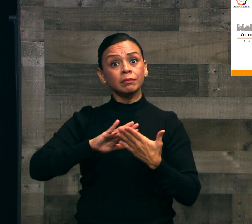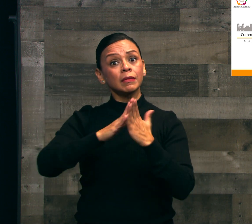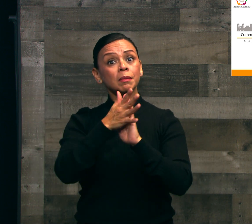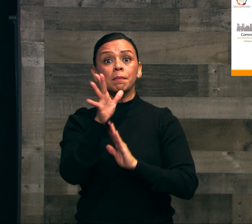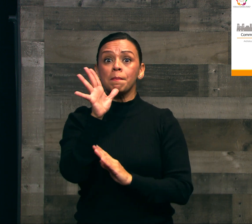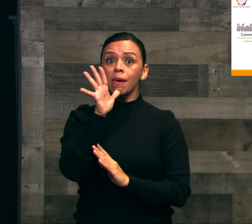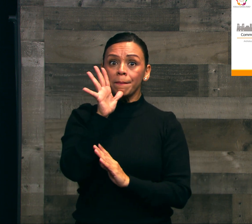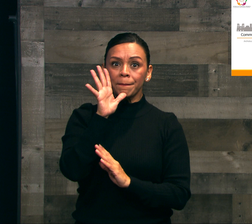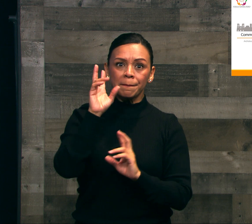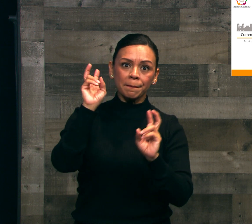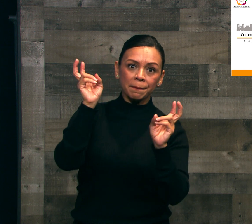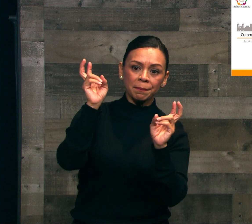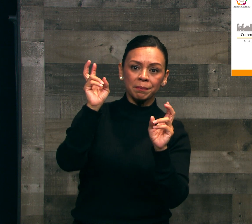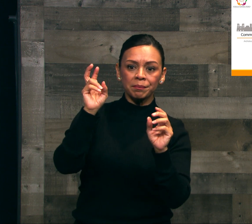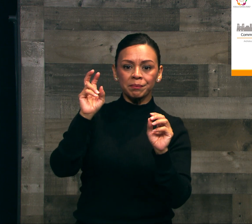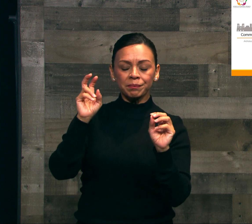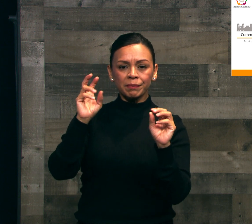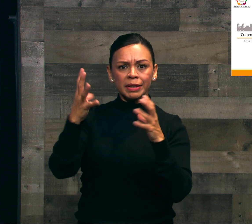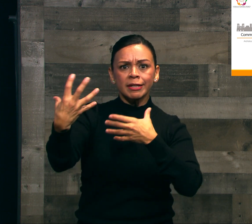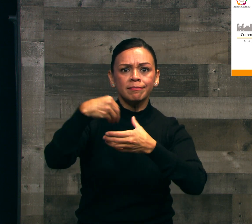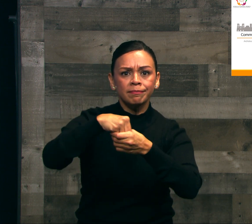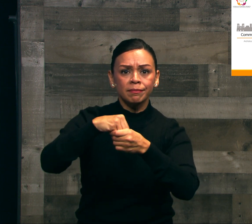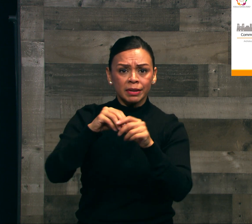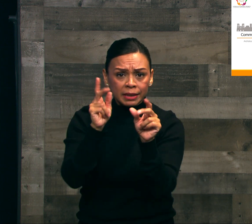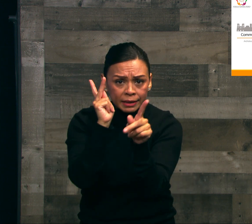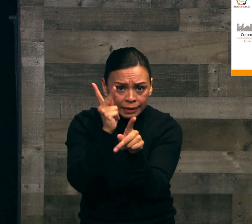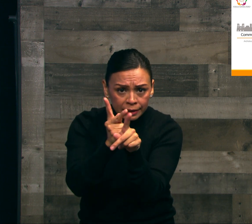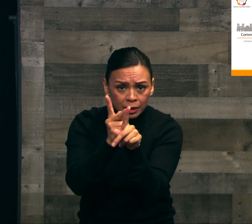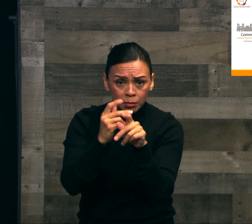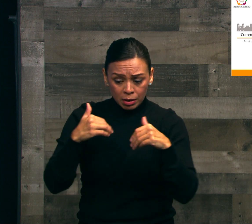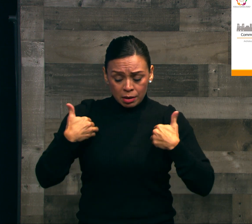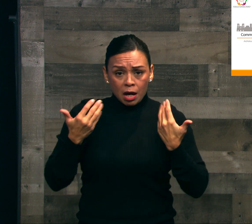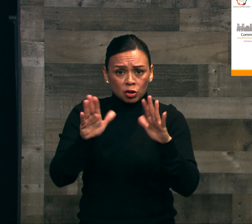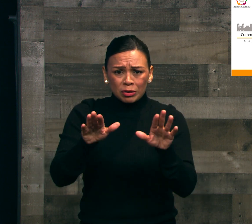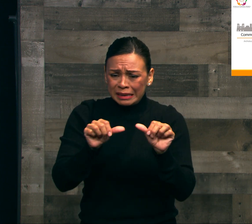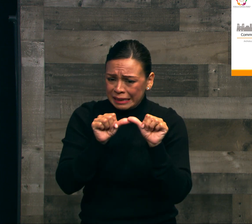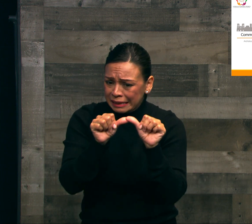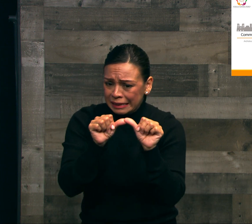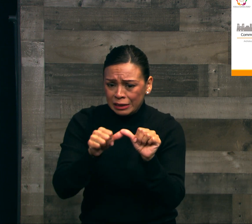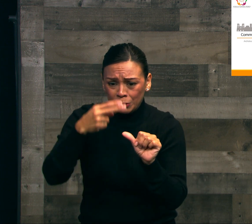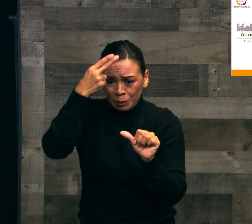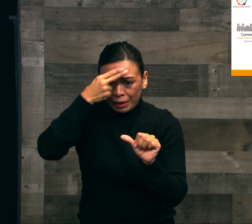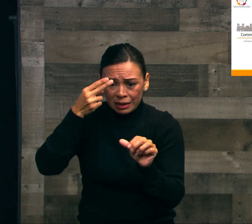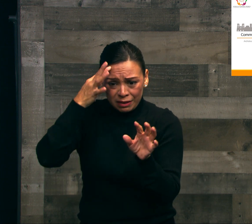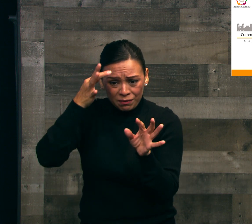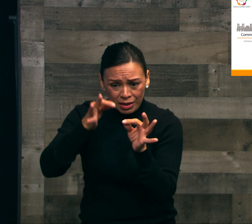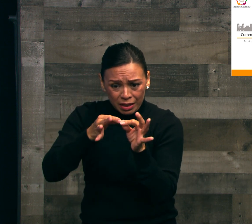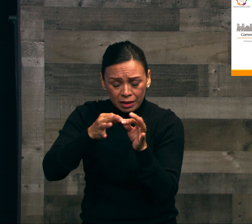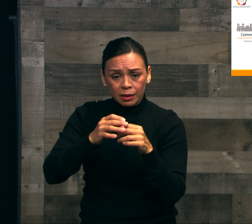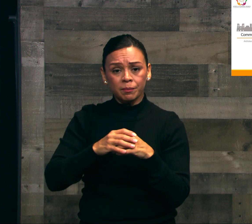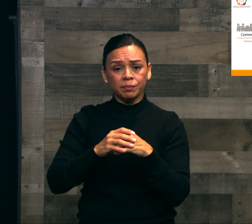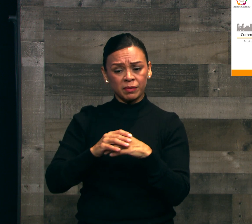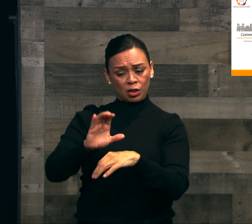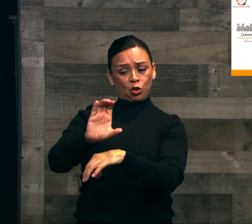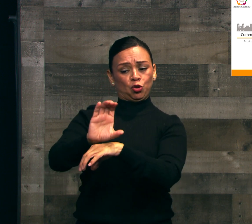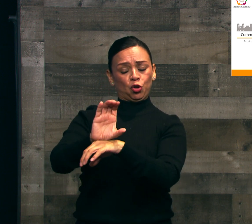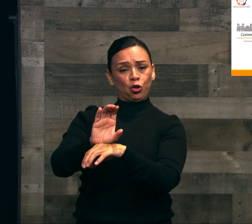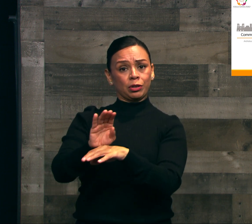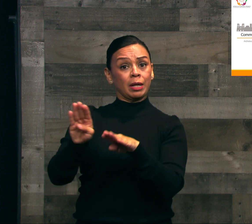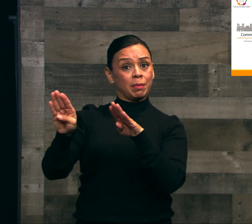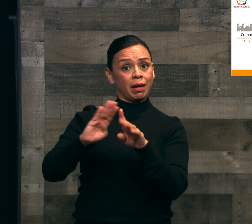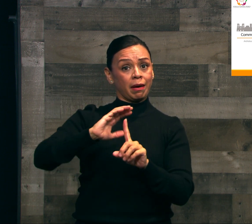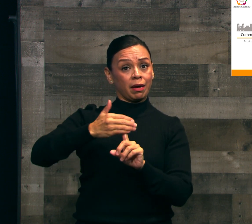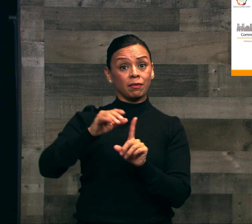mother, concerned to meet, engage, can keep our young children in faith. A church that is a